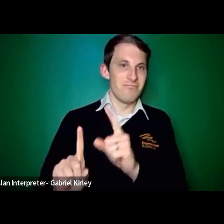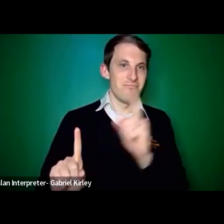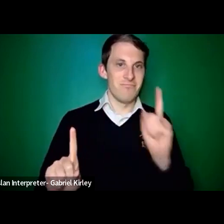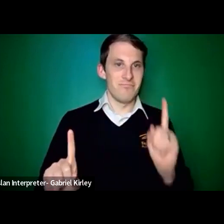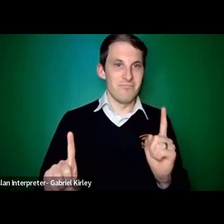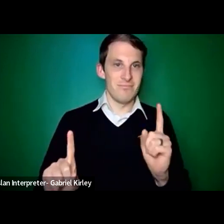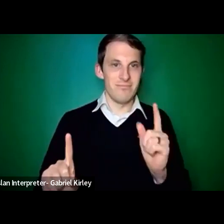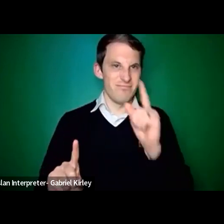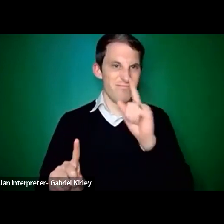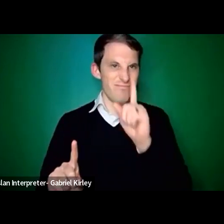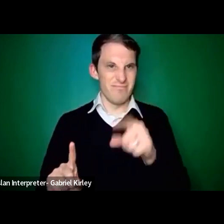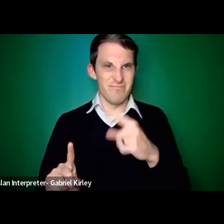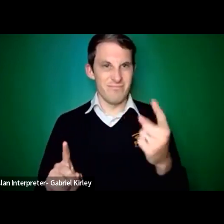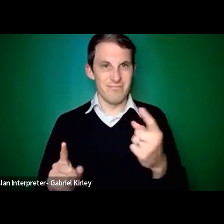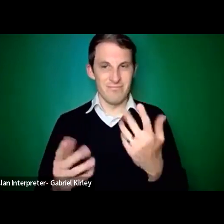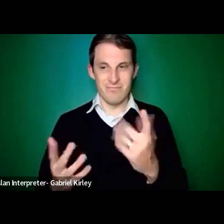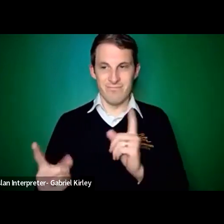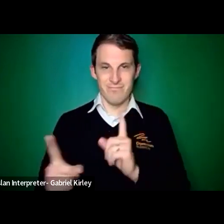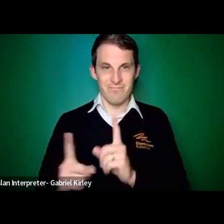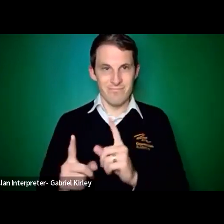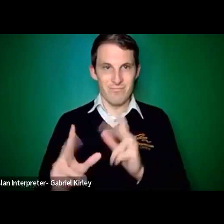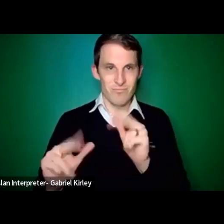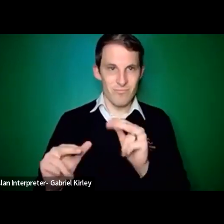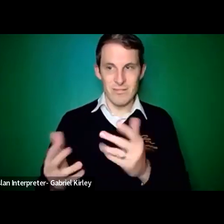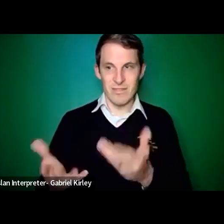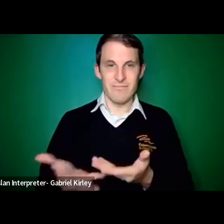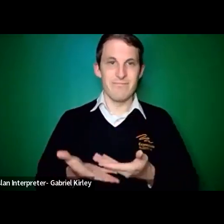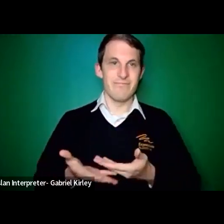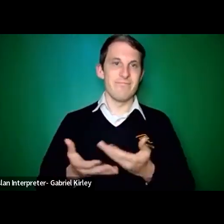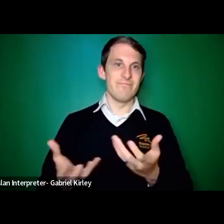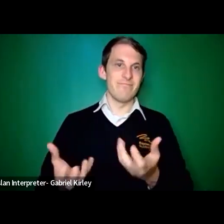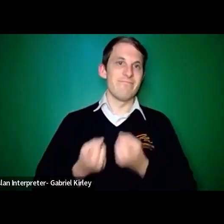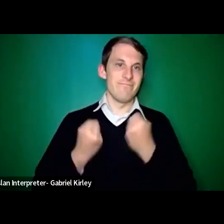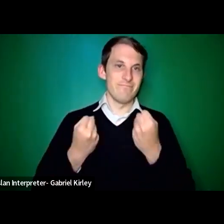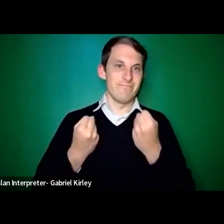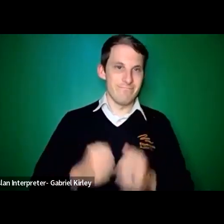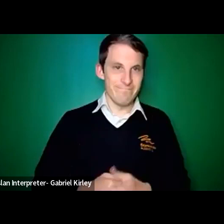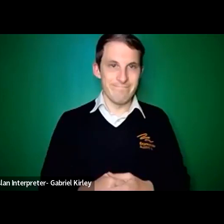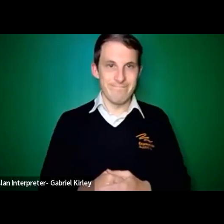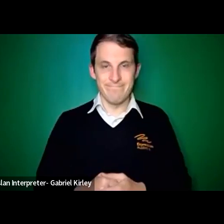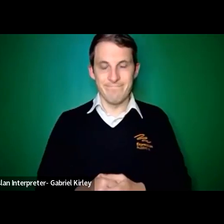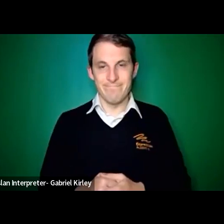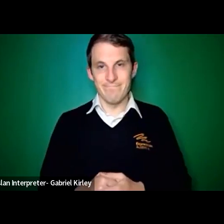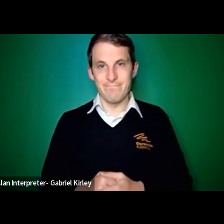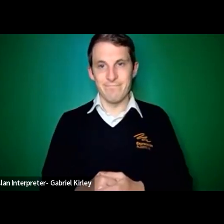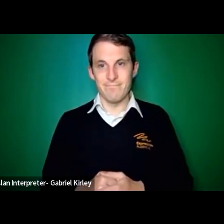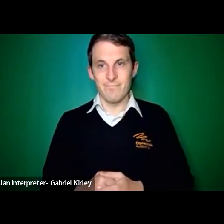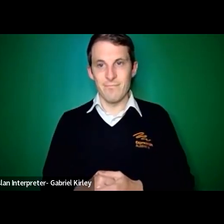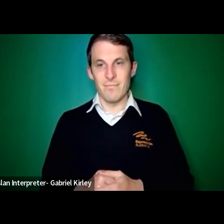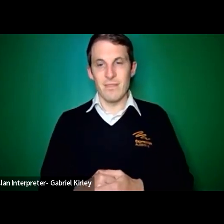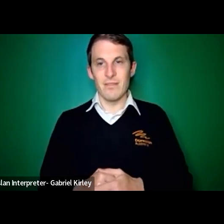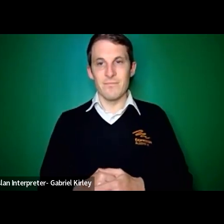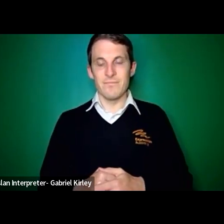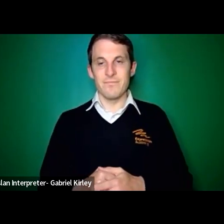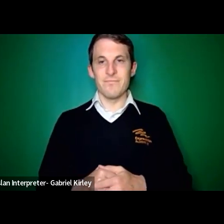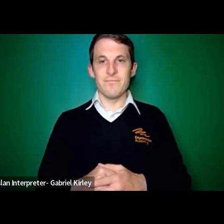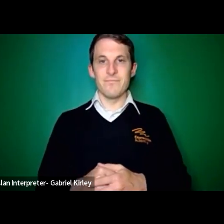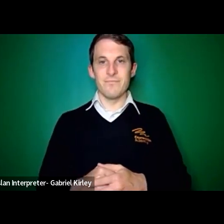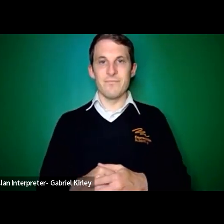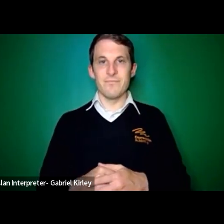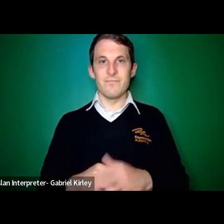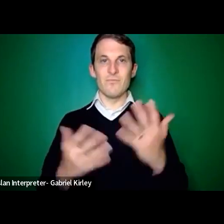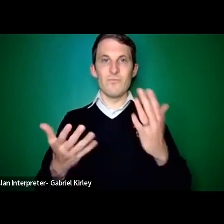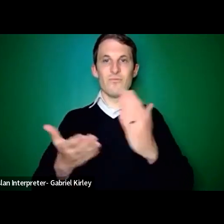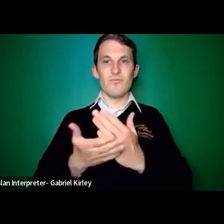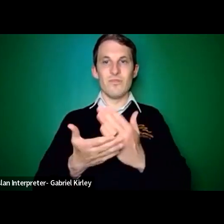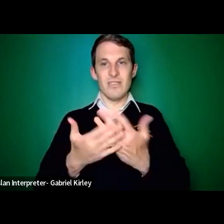in fact, actually contracting the virus across. So, I guess, Rosemary, the answer to that